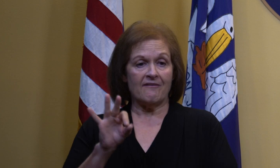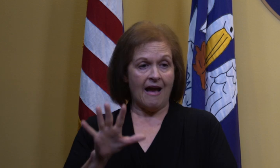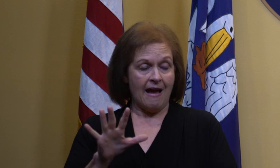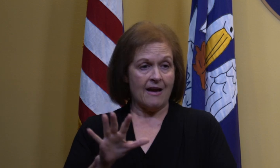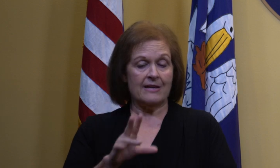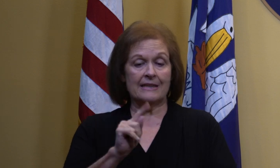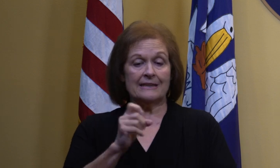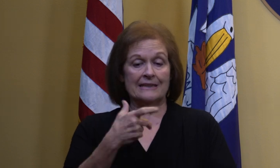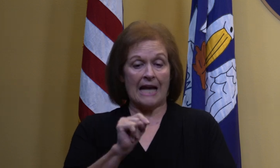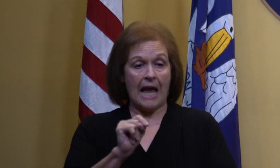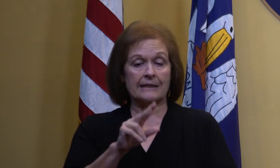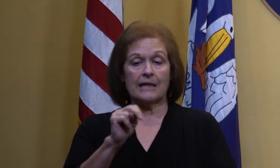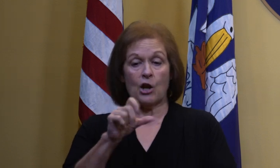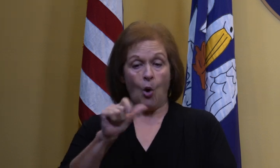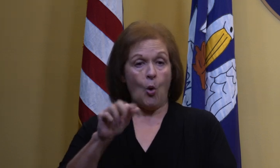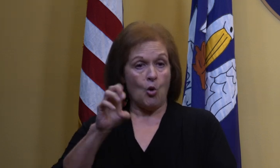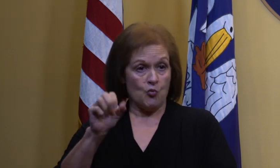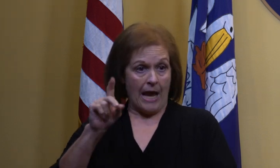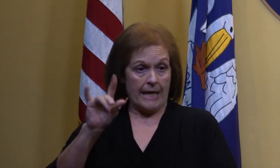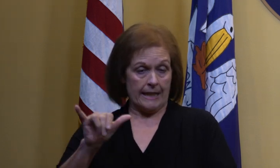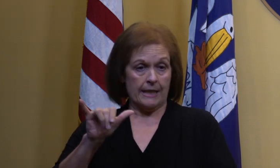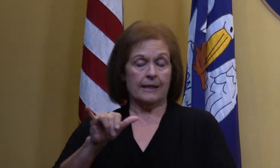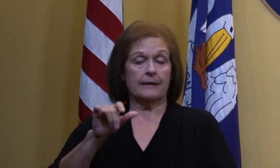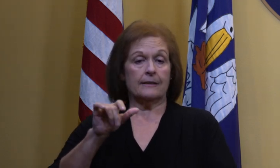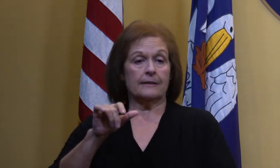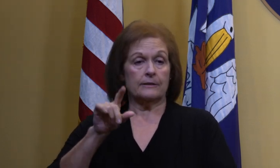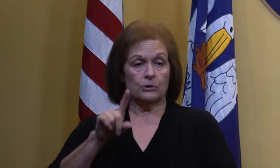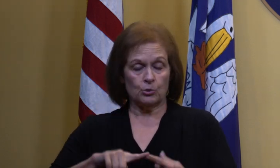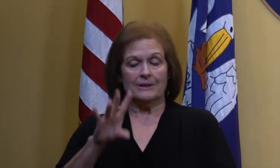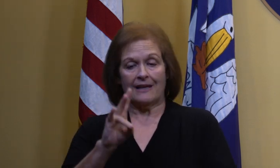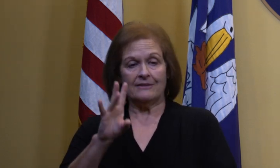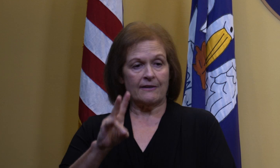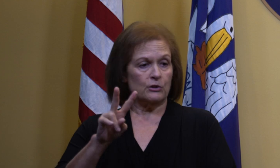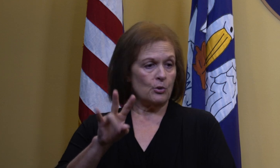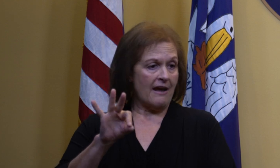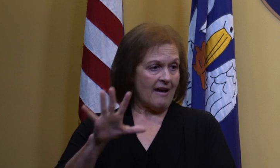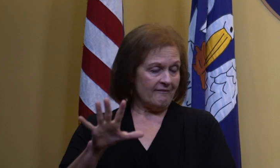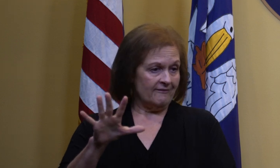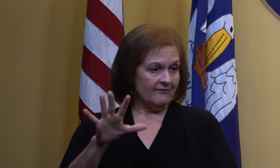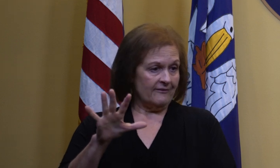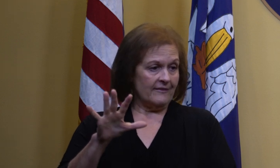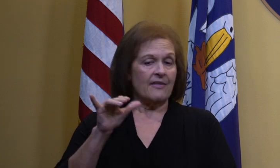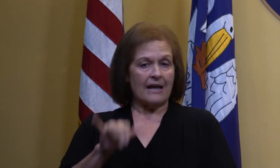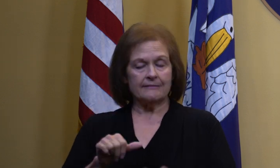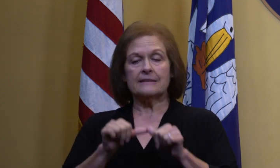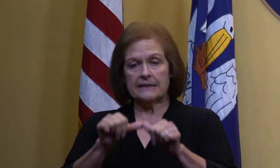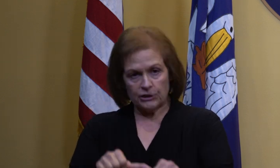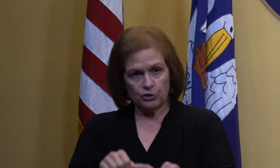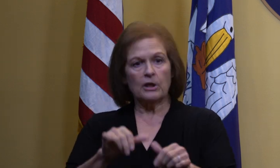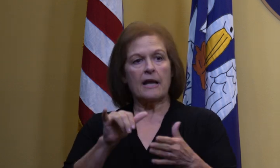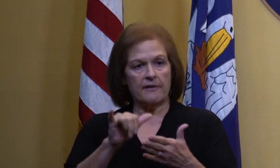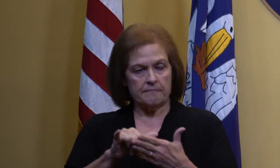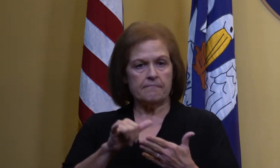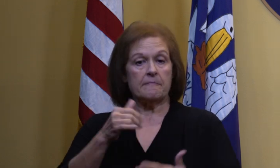77295. Again, text NOAA Ready, all one word, to 77295. This continues to be the